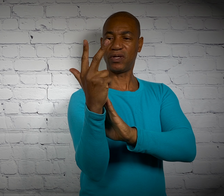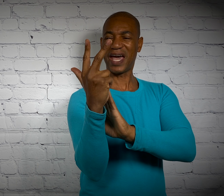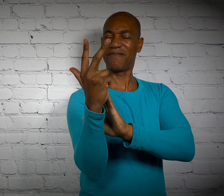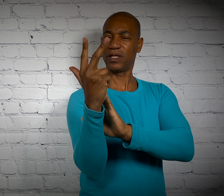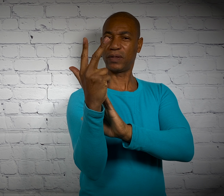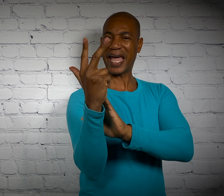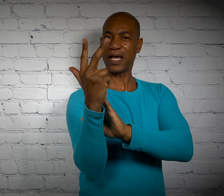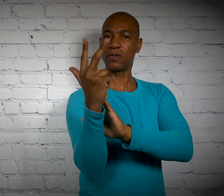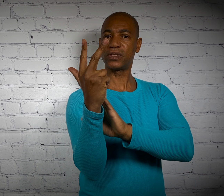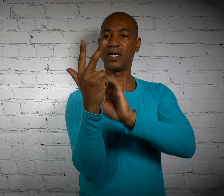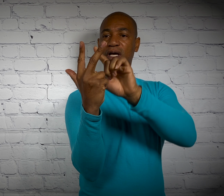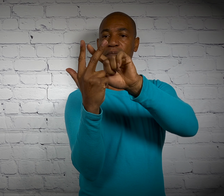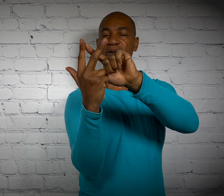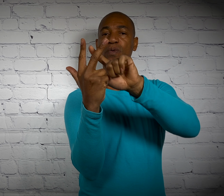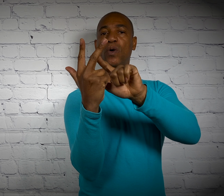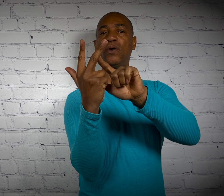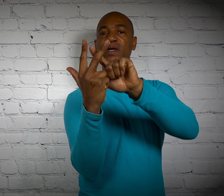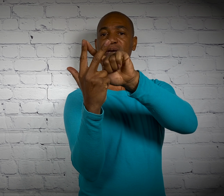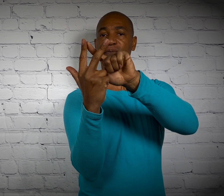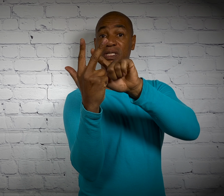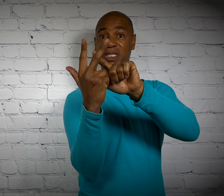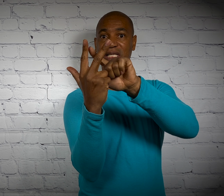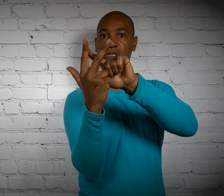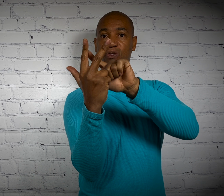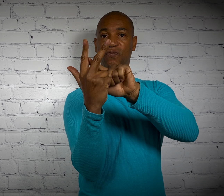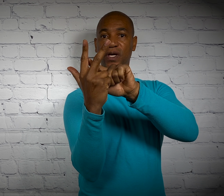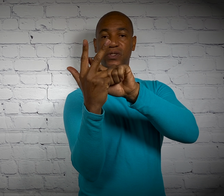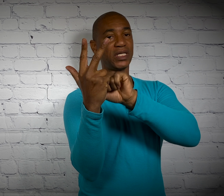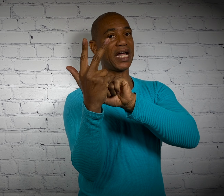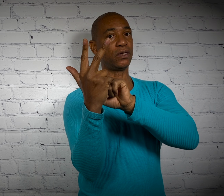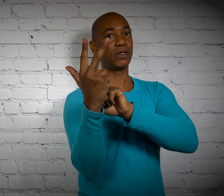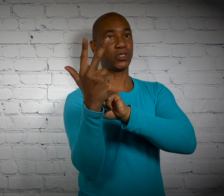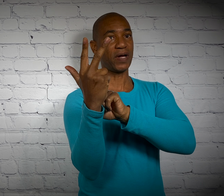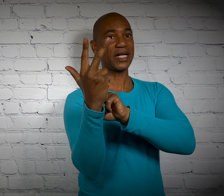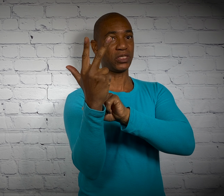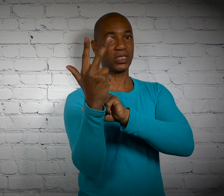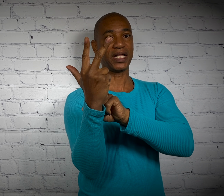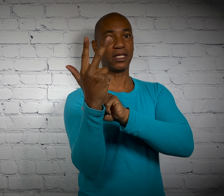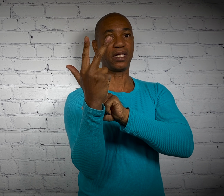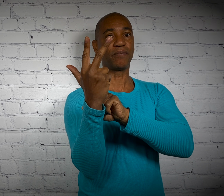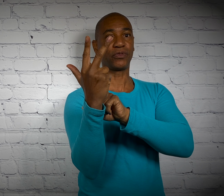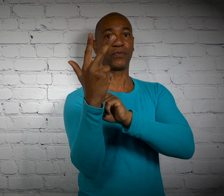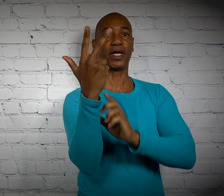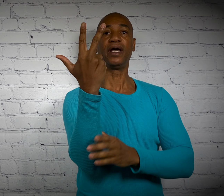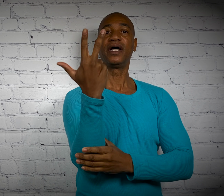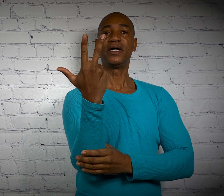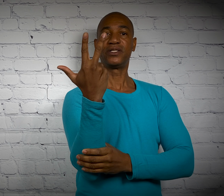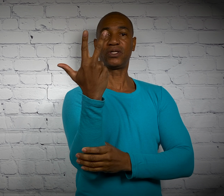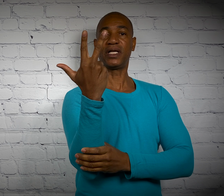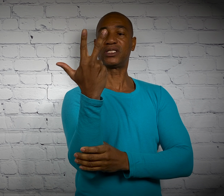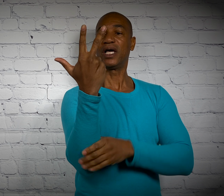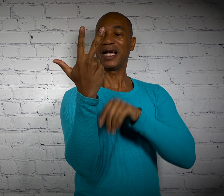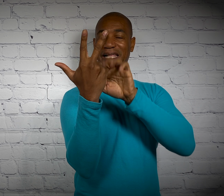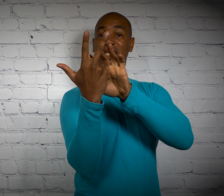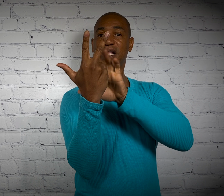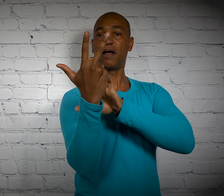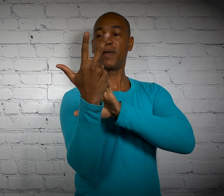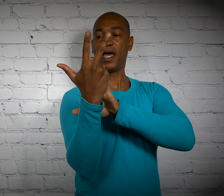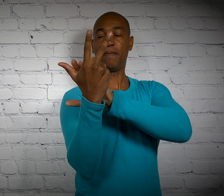have it a little angled, people will only be able to see these 2 fingers and not know that you're actually signing the number 3. So let's clean it up and make